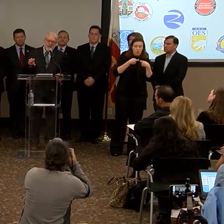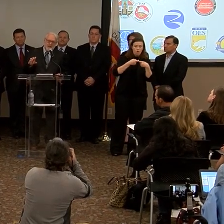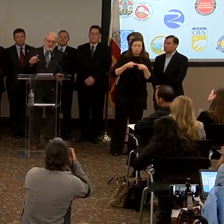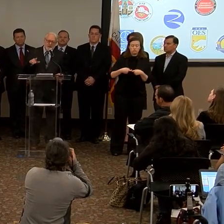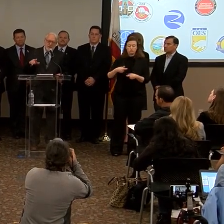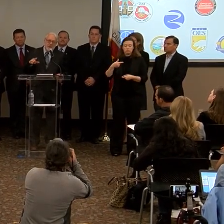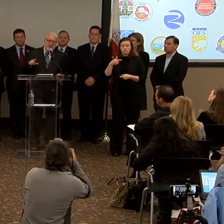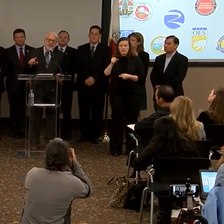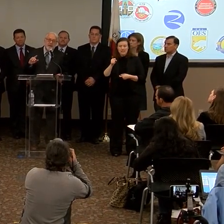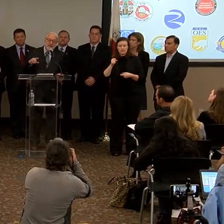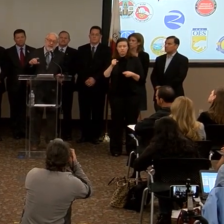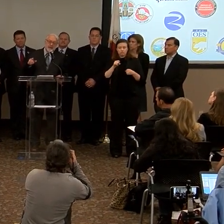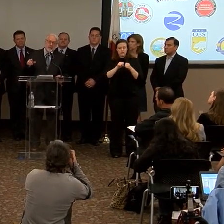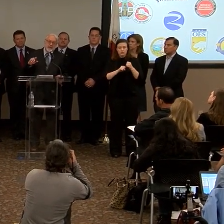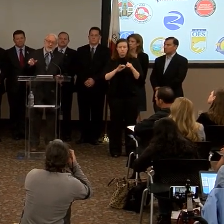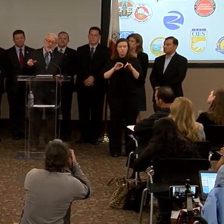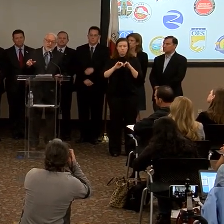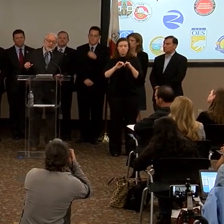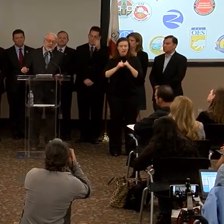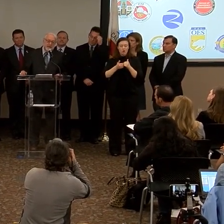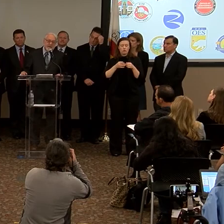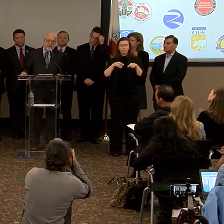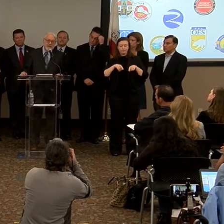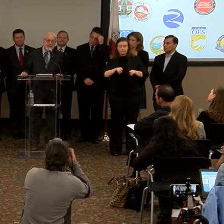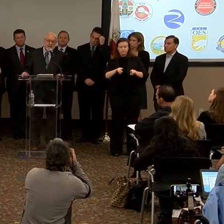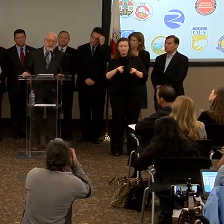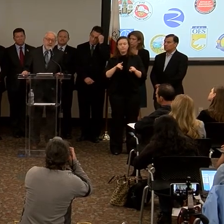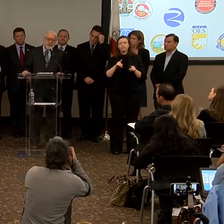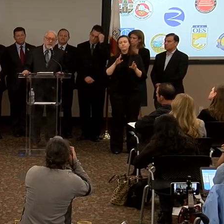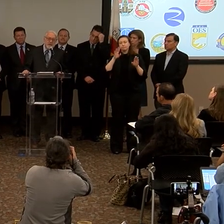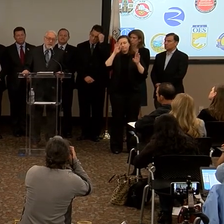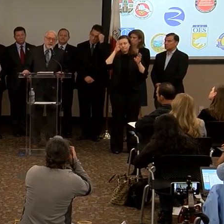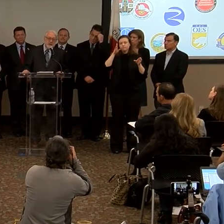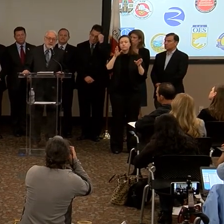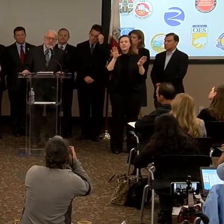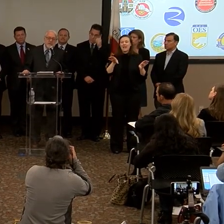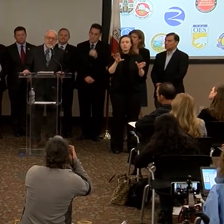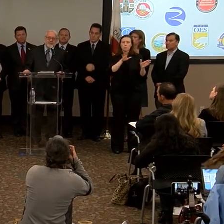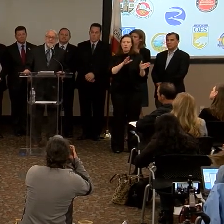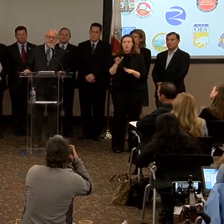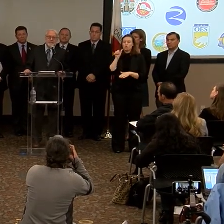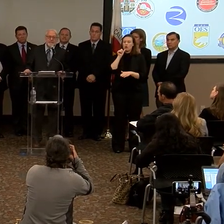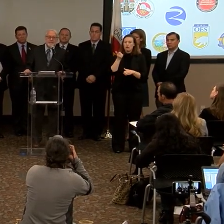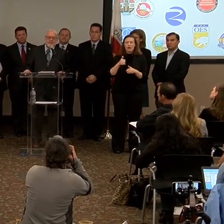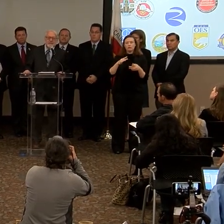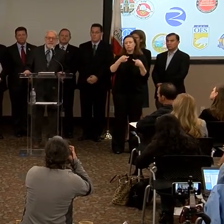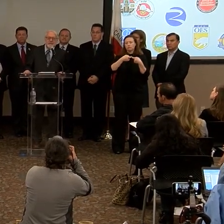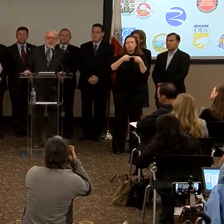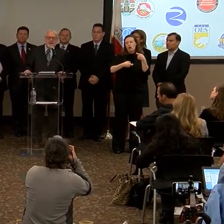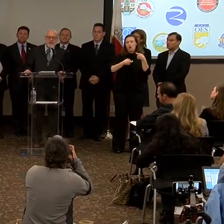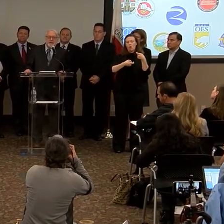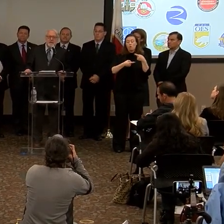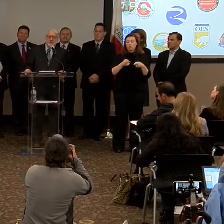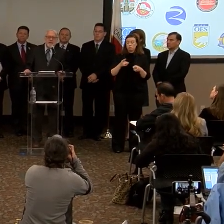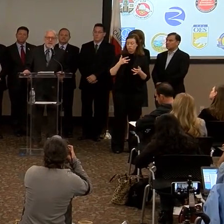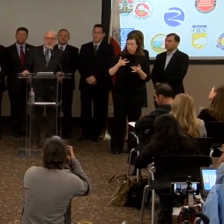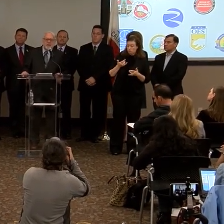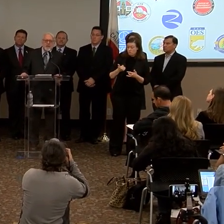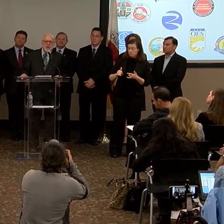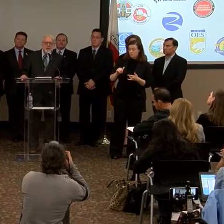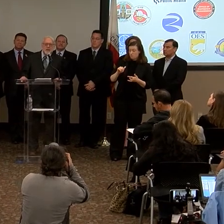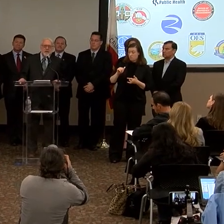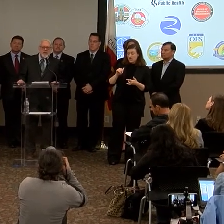up with options and an action plan so we do not have any sort of interruptions. Are you worried, though, about possible